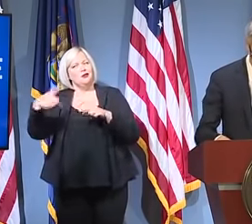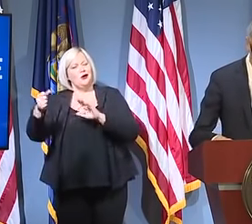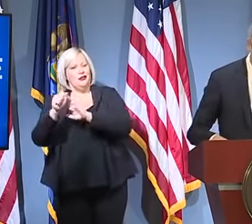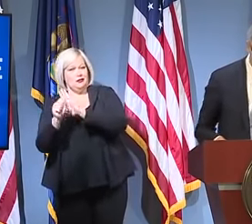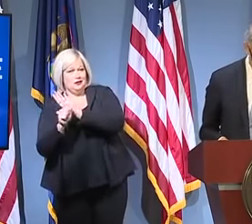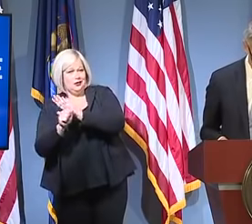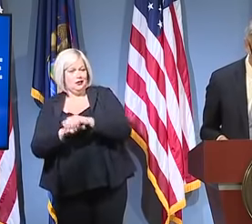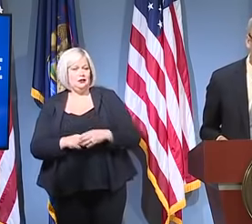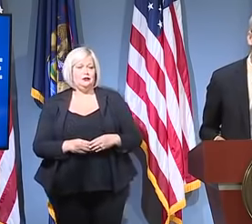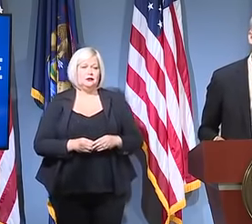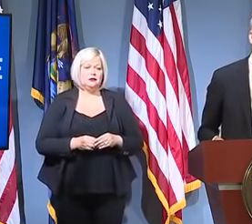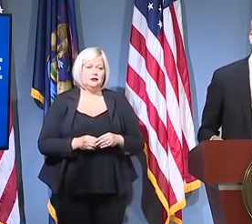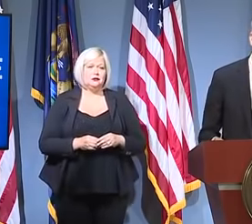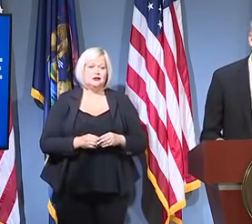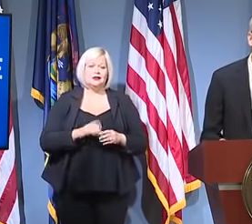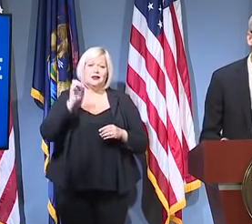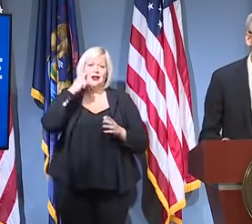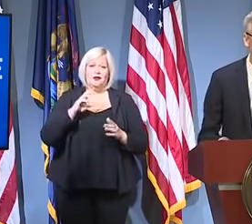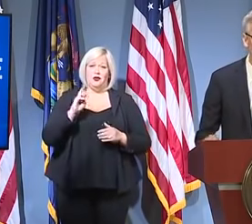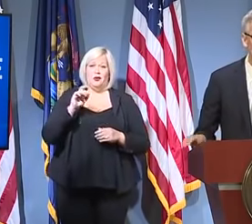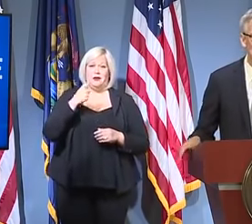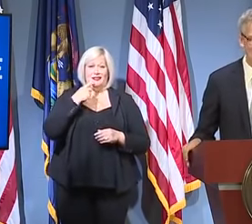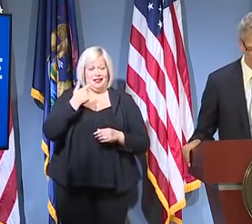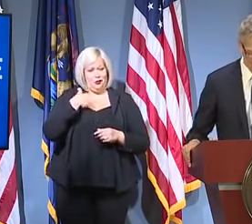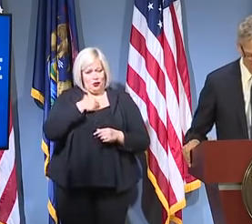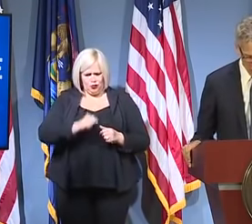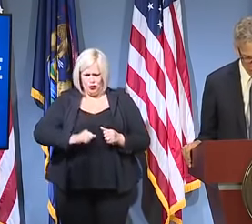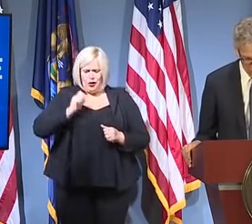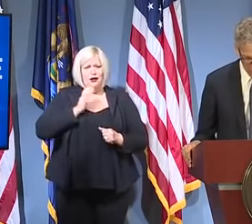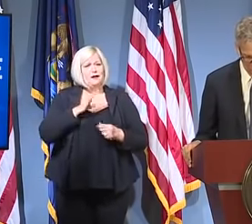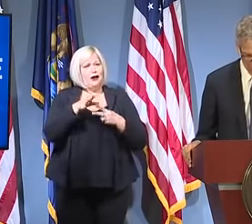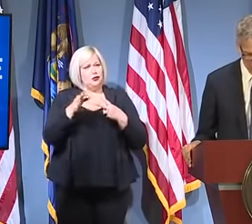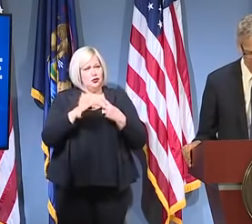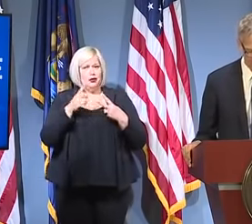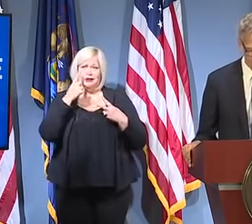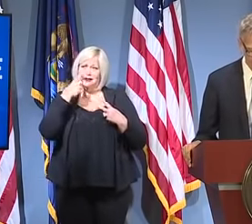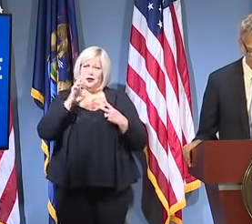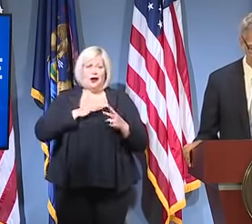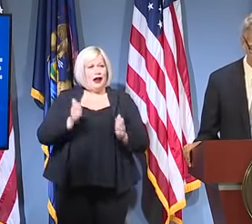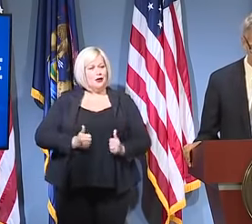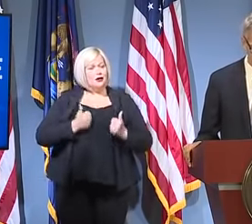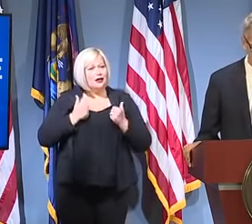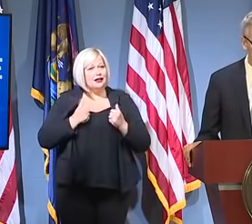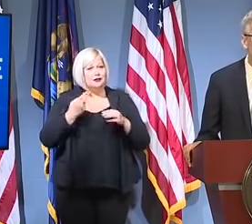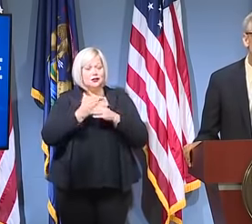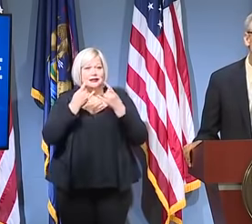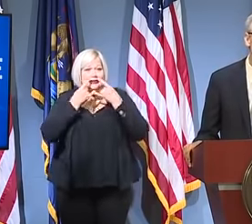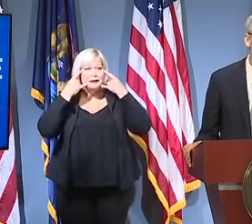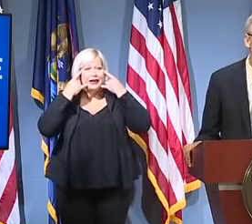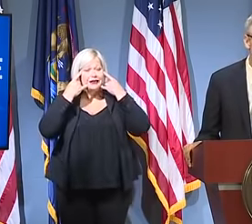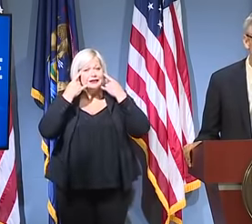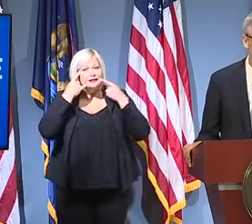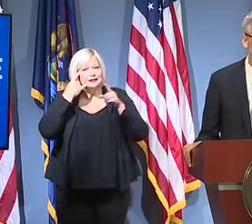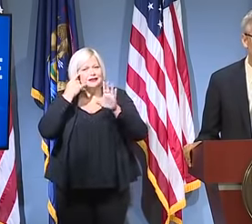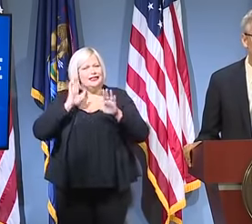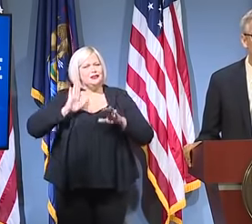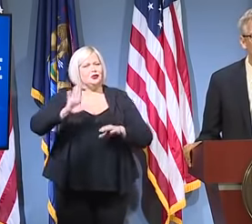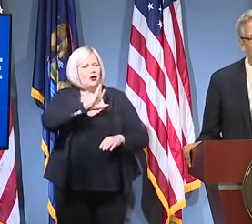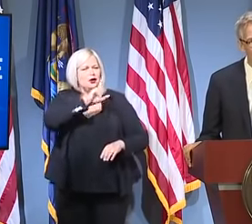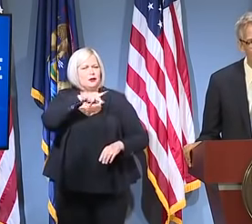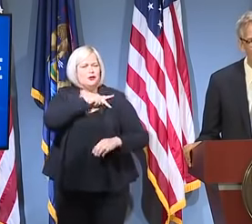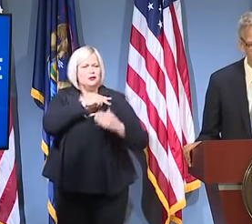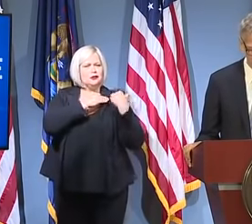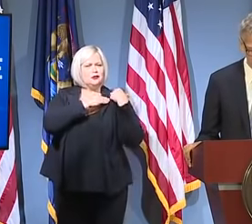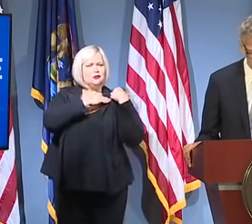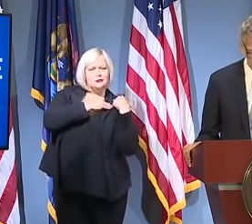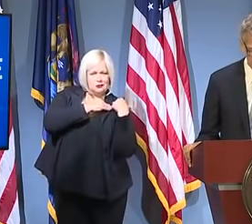said that while we as Americans are proud of our choices in most of our lives, wearing a mask is a personal responsibility and